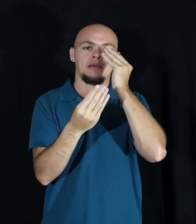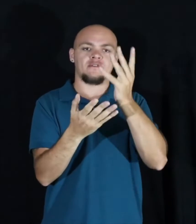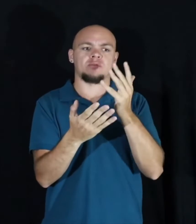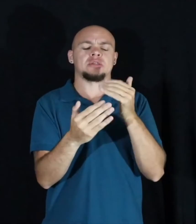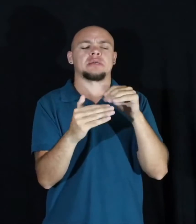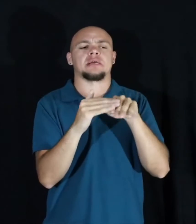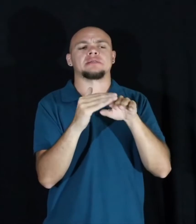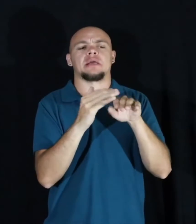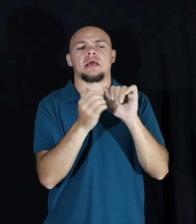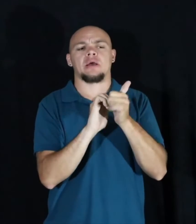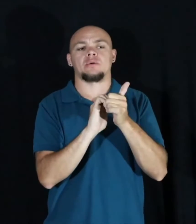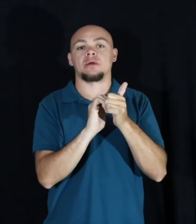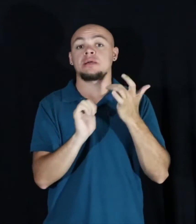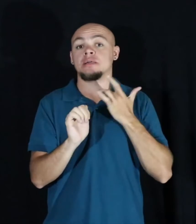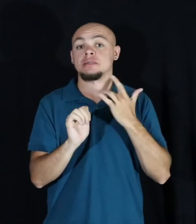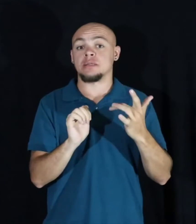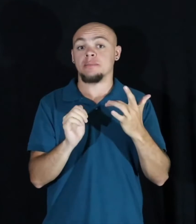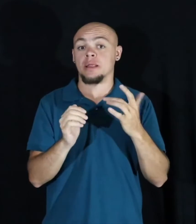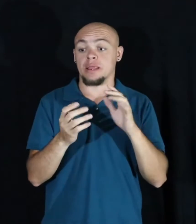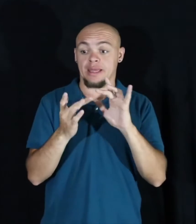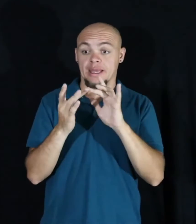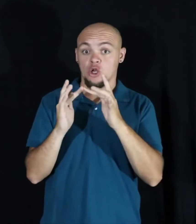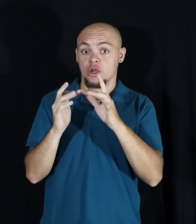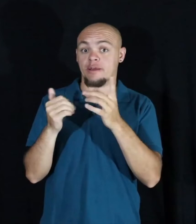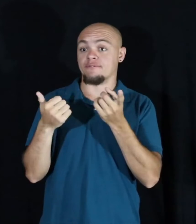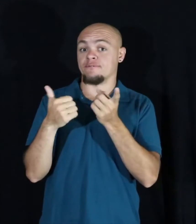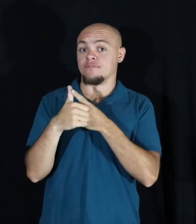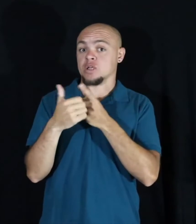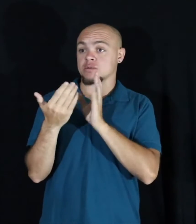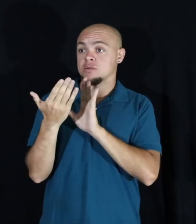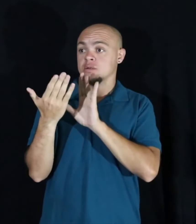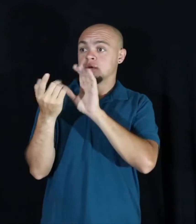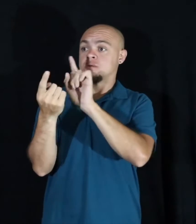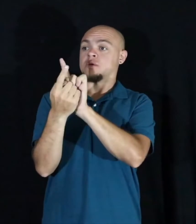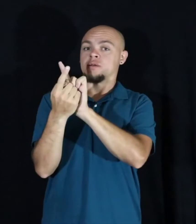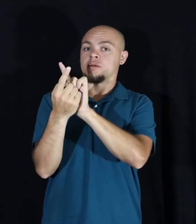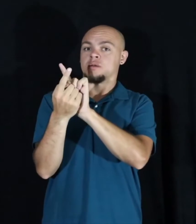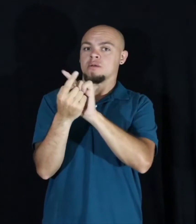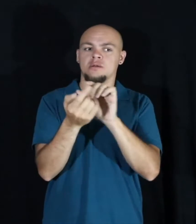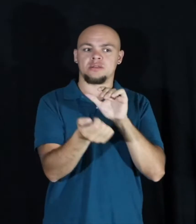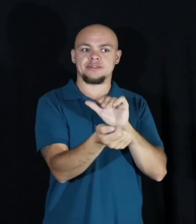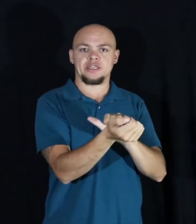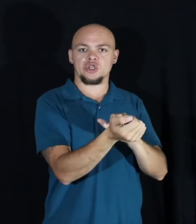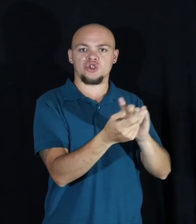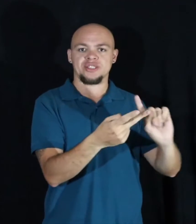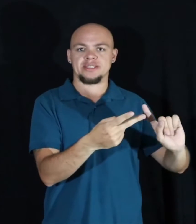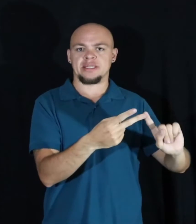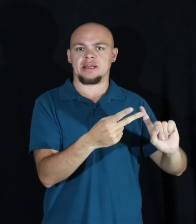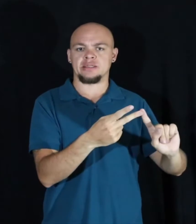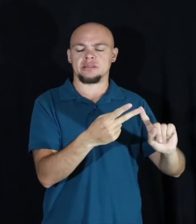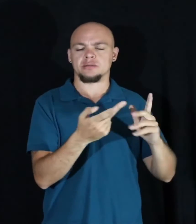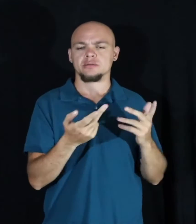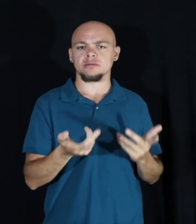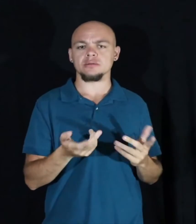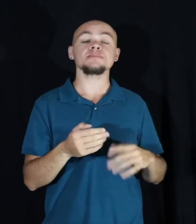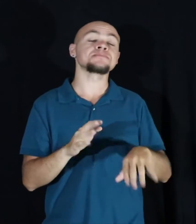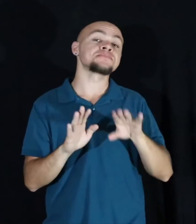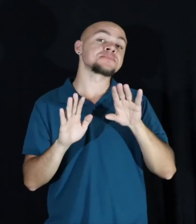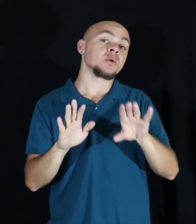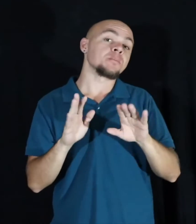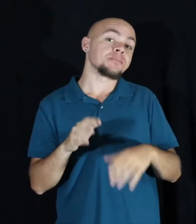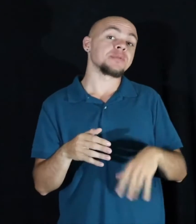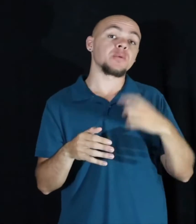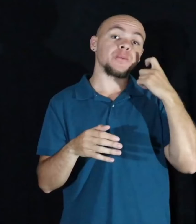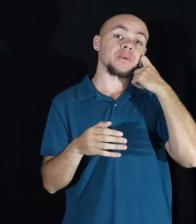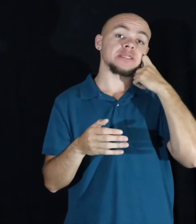more likely to go to the internet first before seeking the advice of their healthcare professional. A more recent study